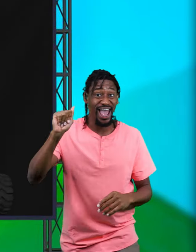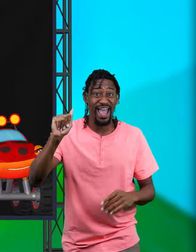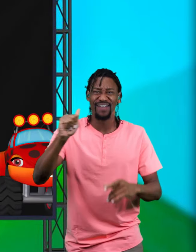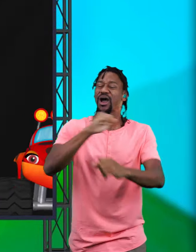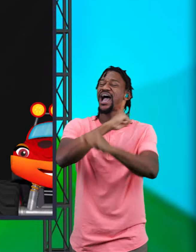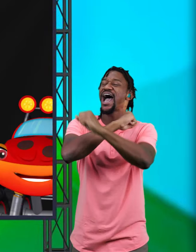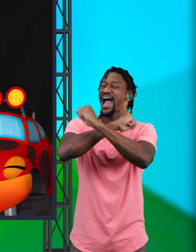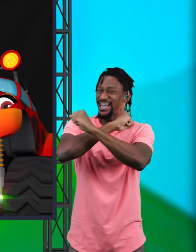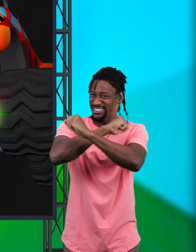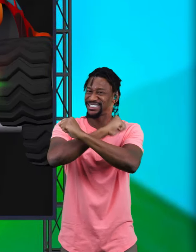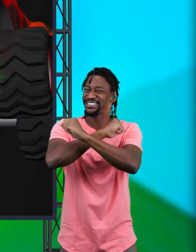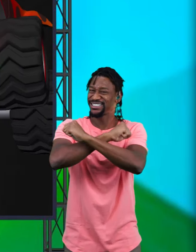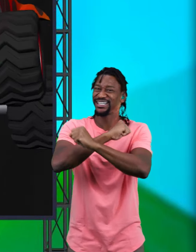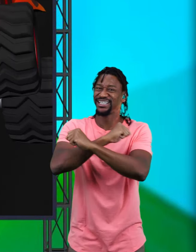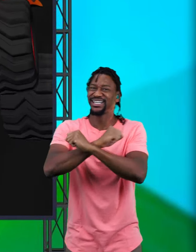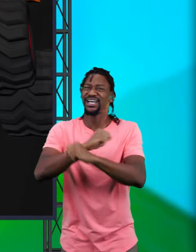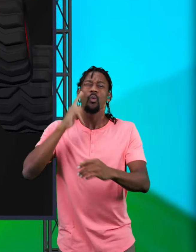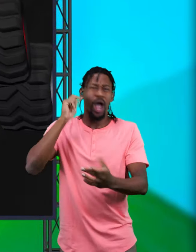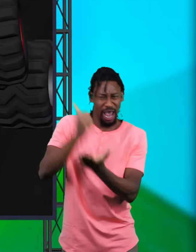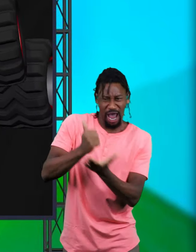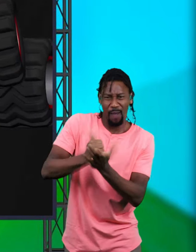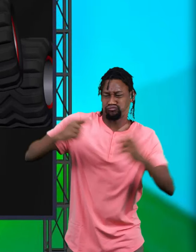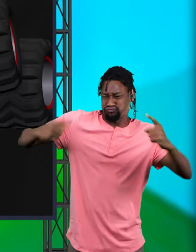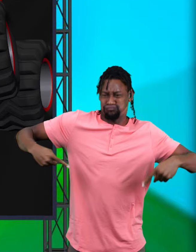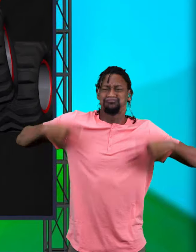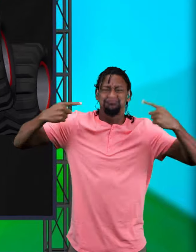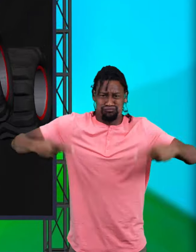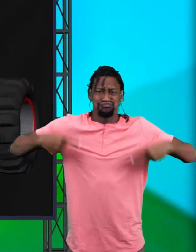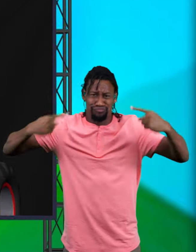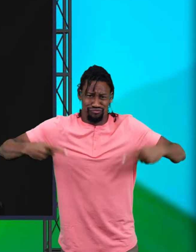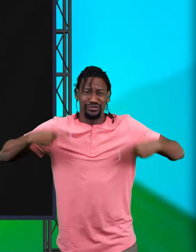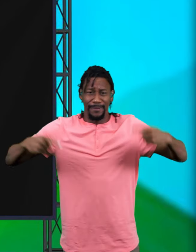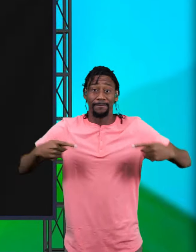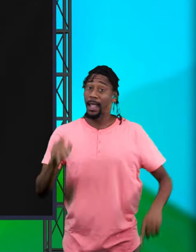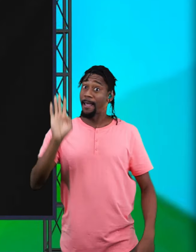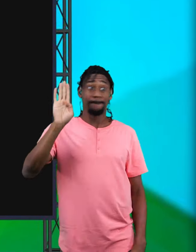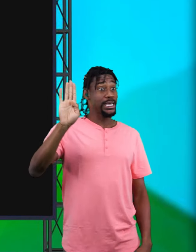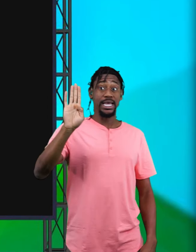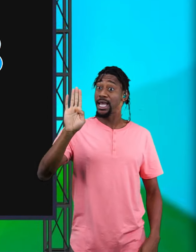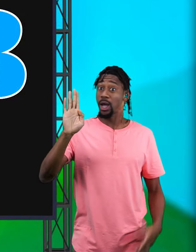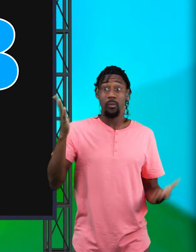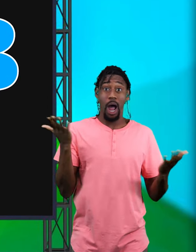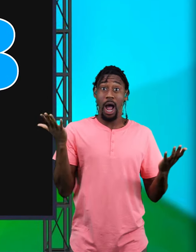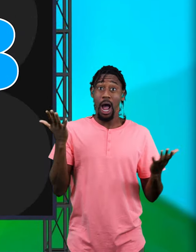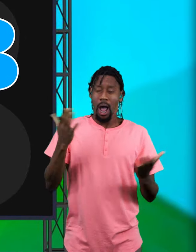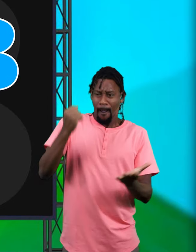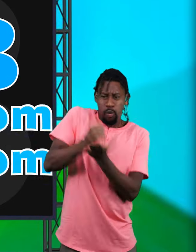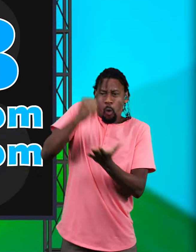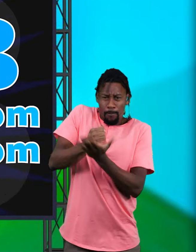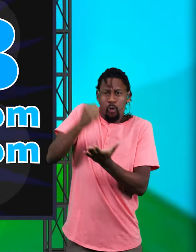A is for axle. It helps the truck's tires spin. B is for boom